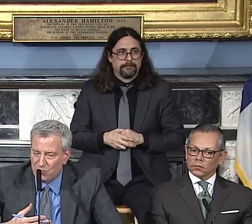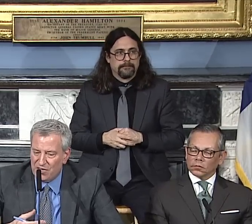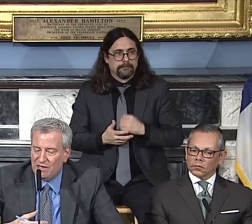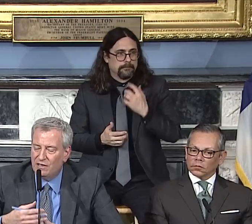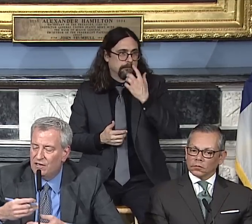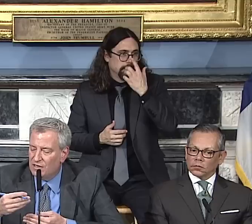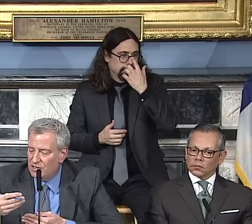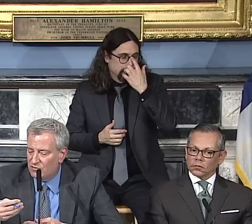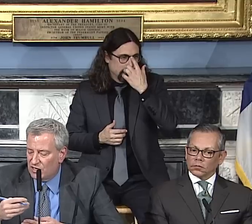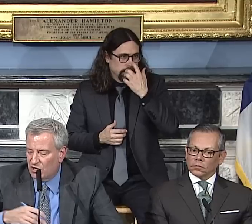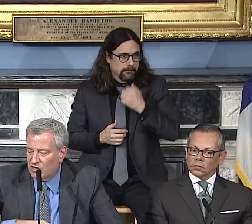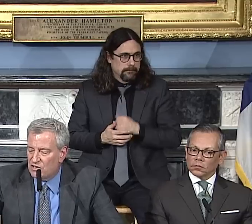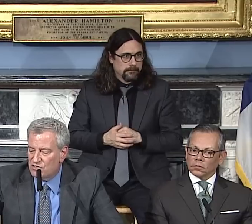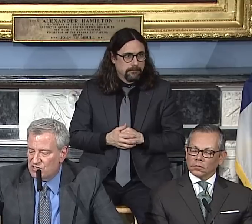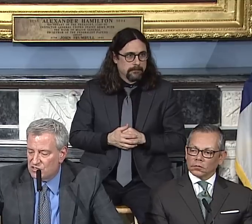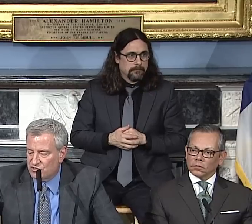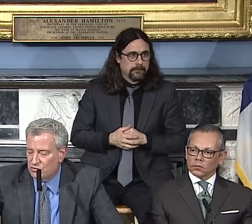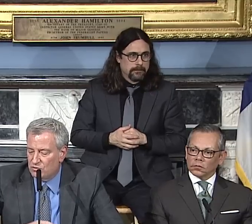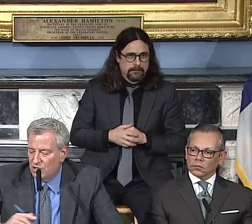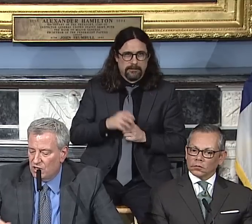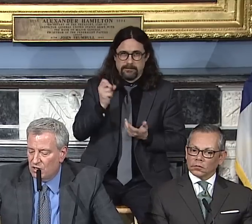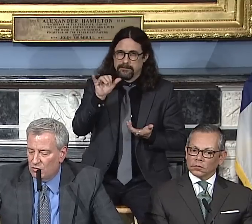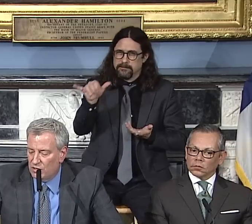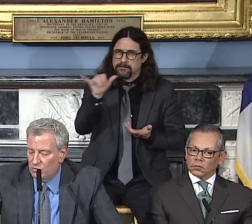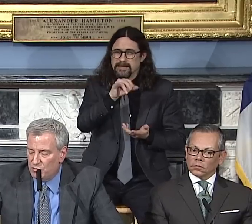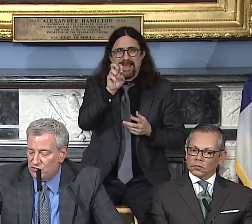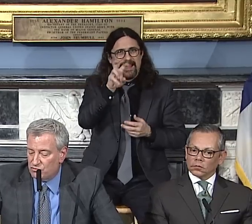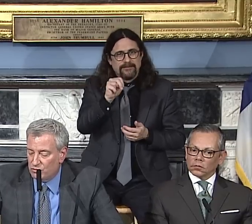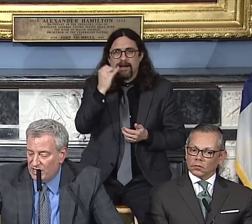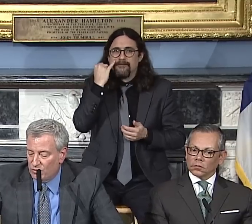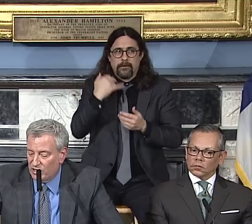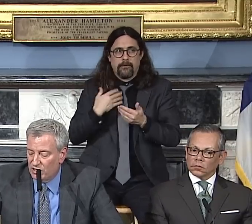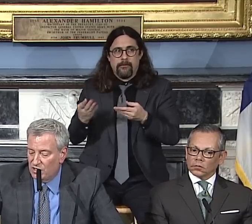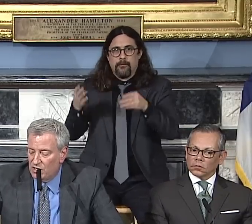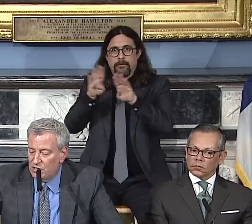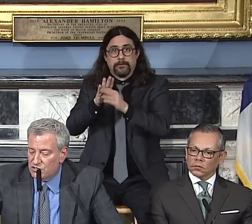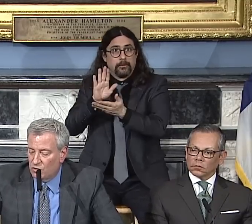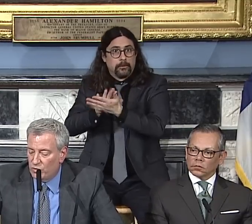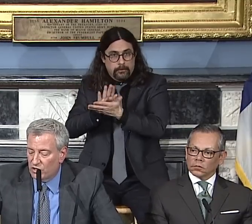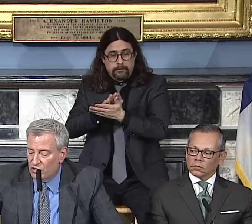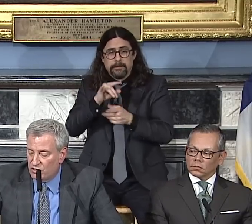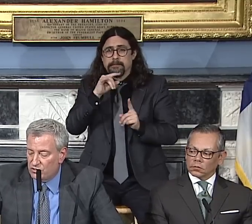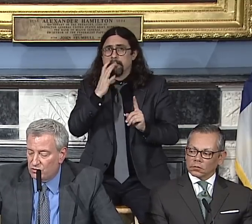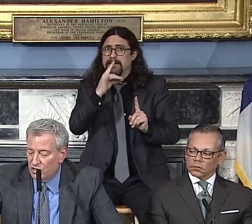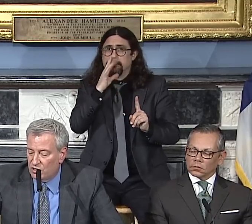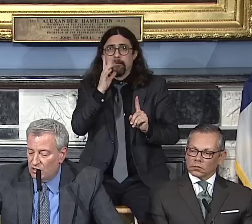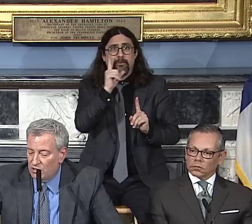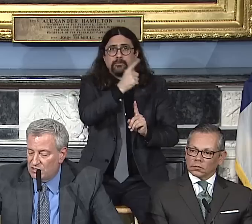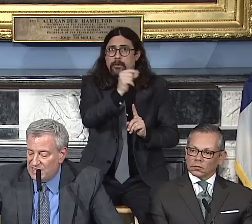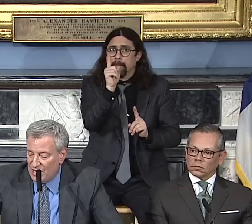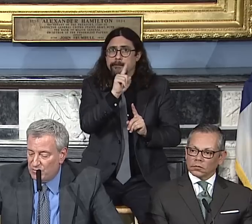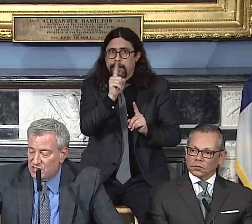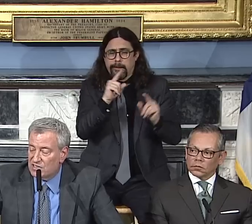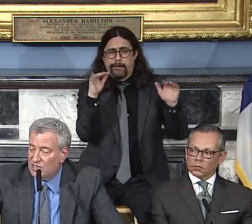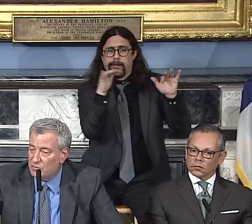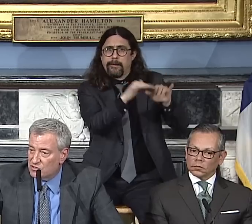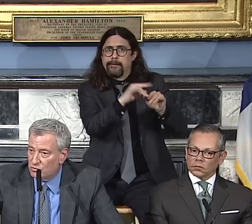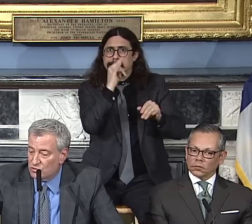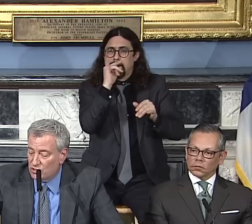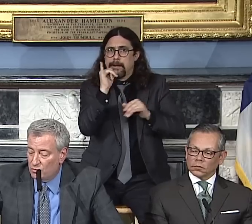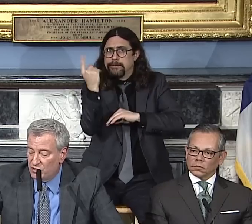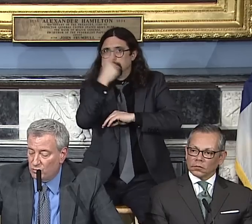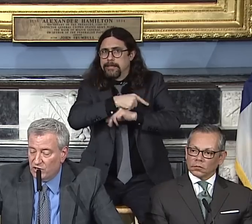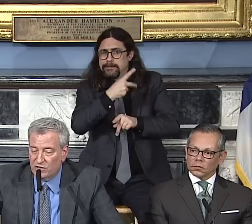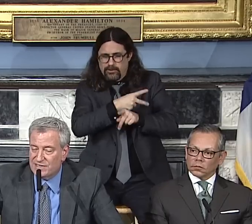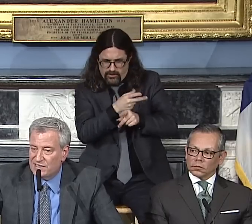wherever it might be, if congregation is the issue, it would be true anywhere. So we are going to do our damnedest to keep the